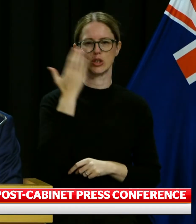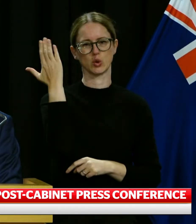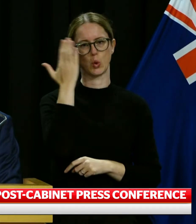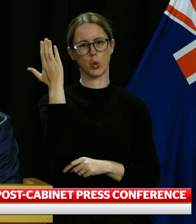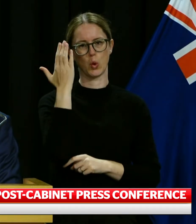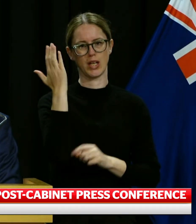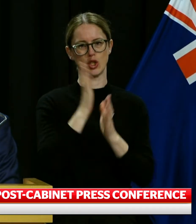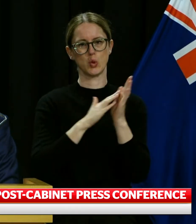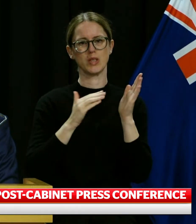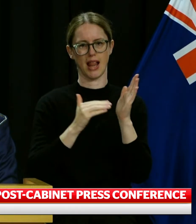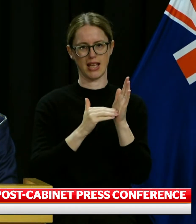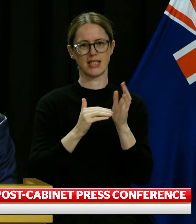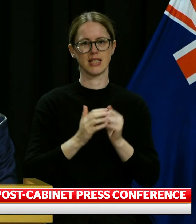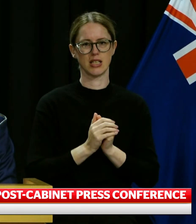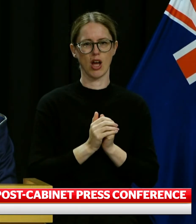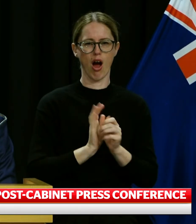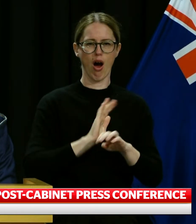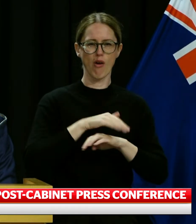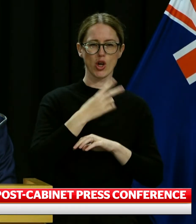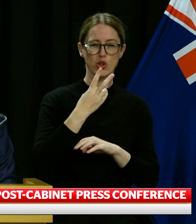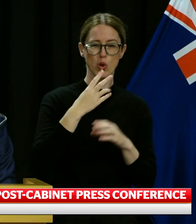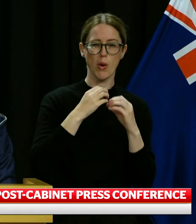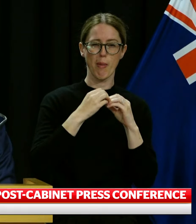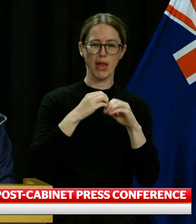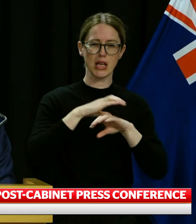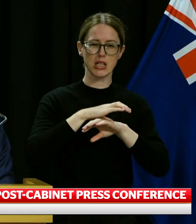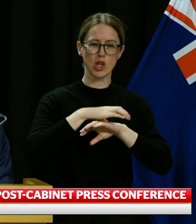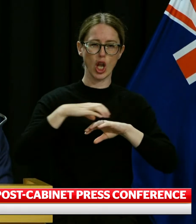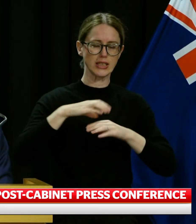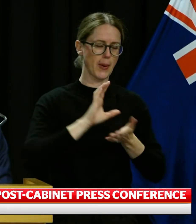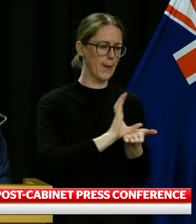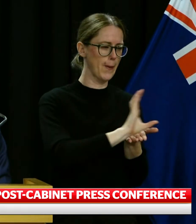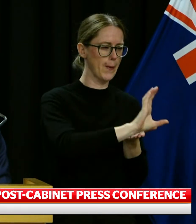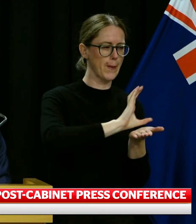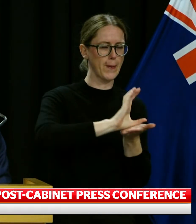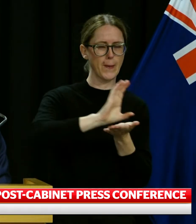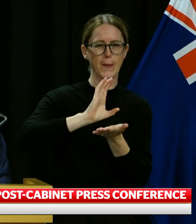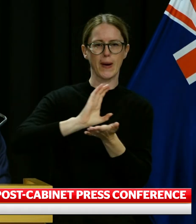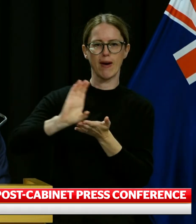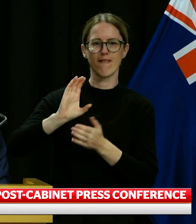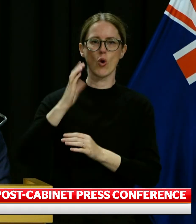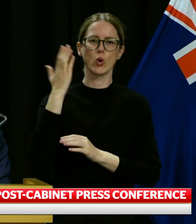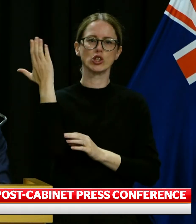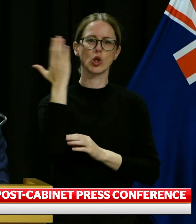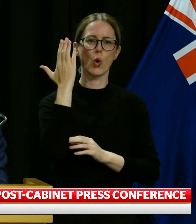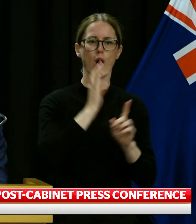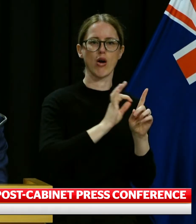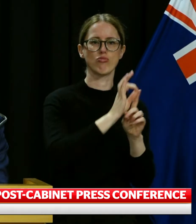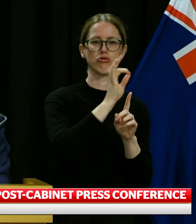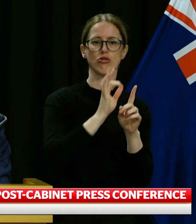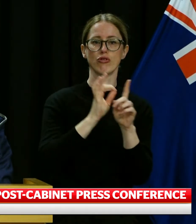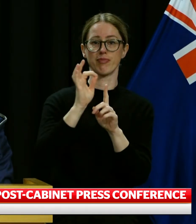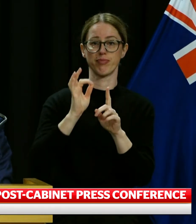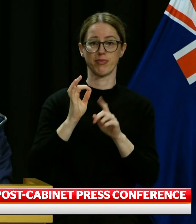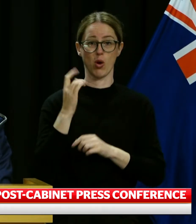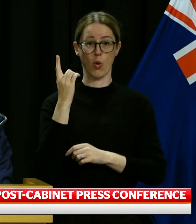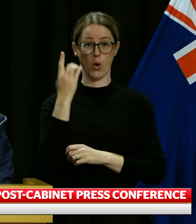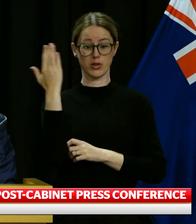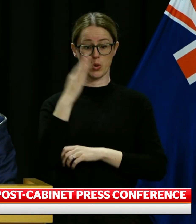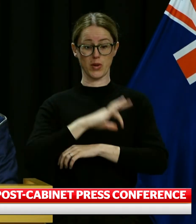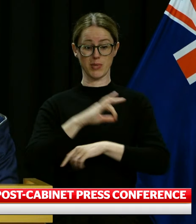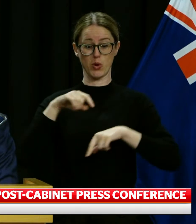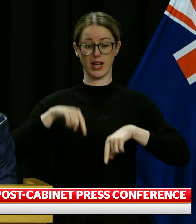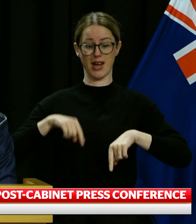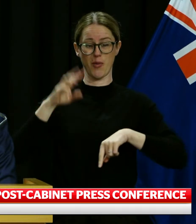country, investing over $2 billion into improving school property. This morning at Ridgeway School here in Wellington, we saw just